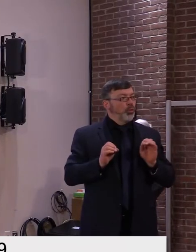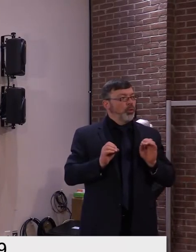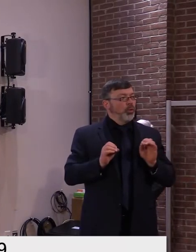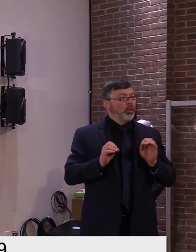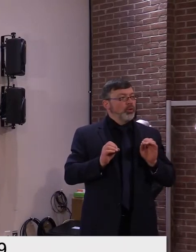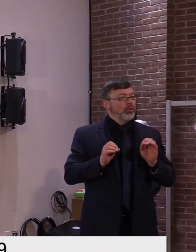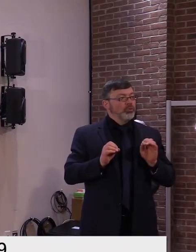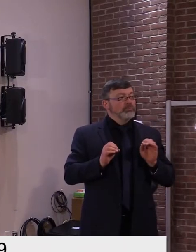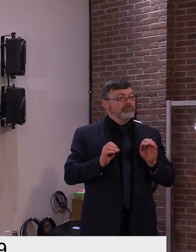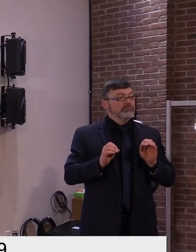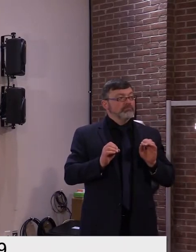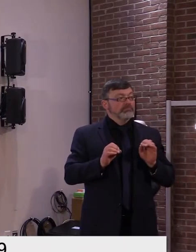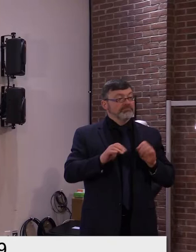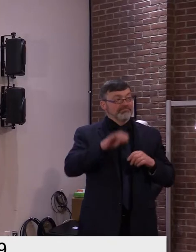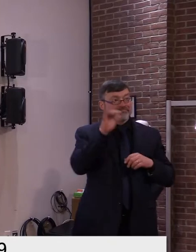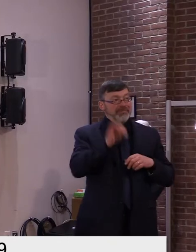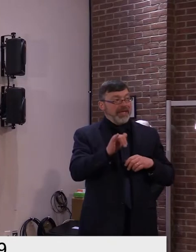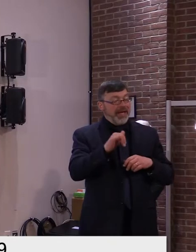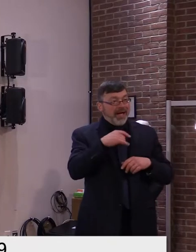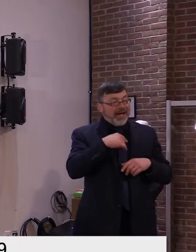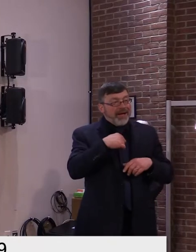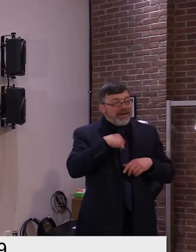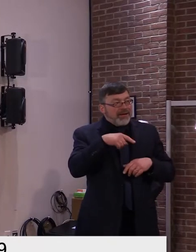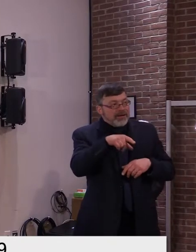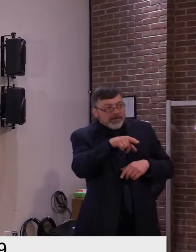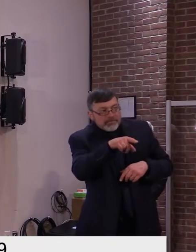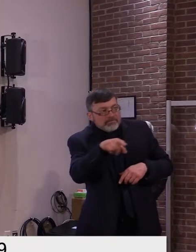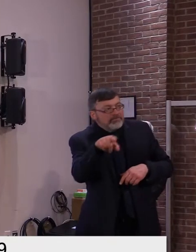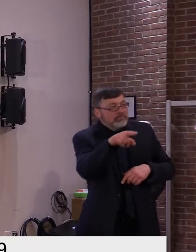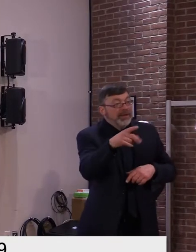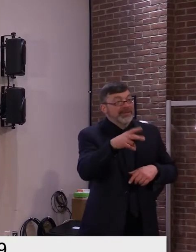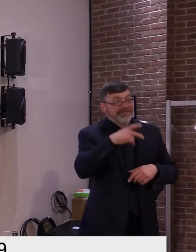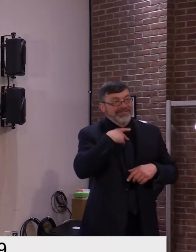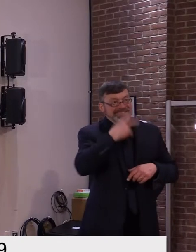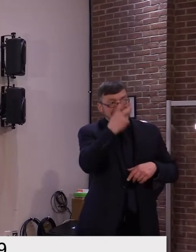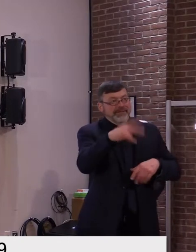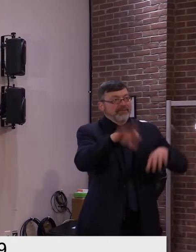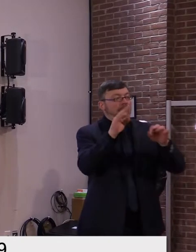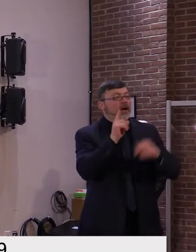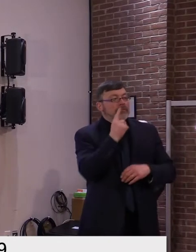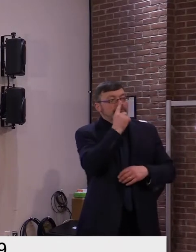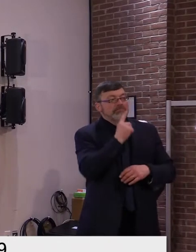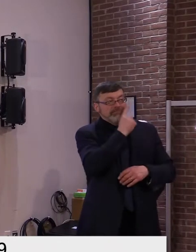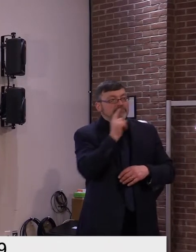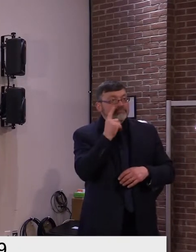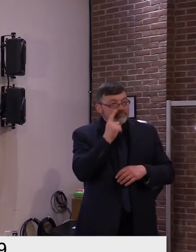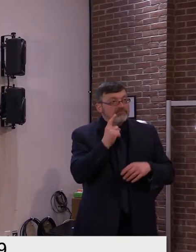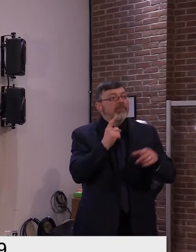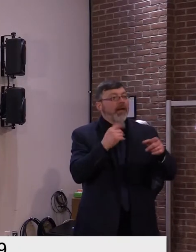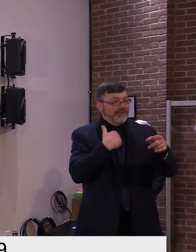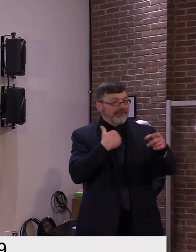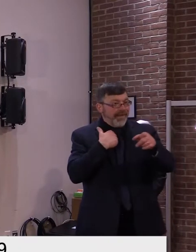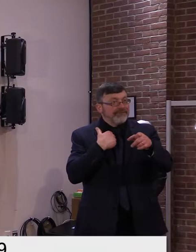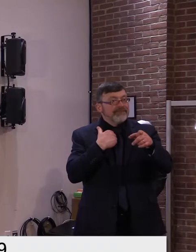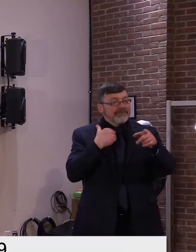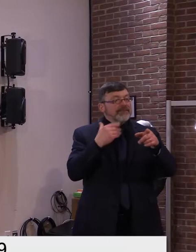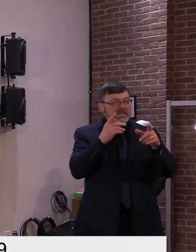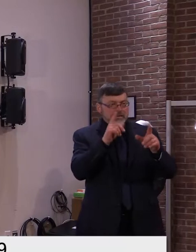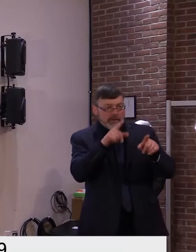swab prior to a procedure, those who were vaccinated with at least one dose of